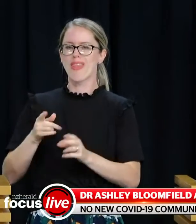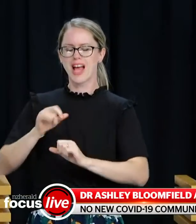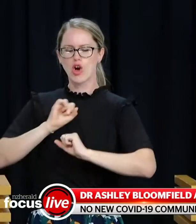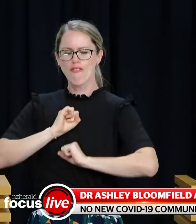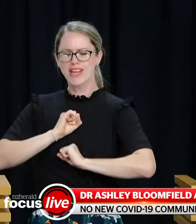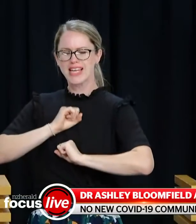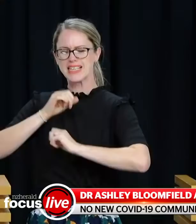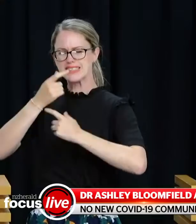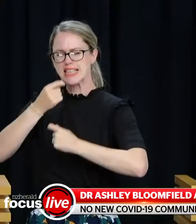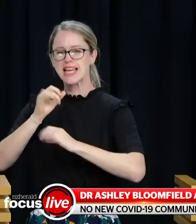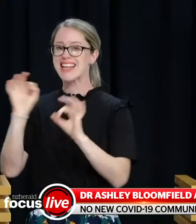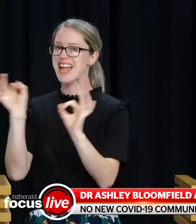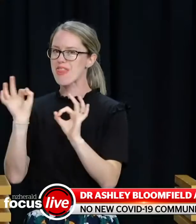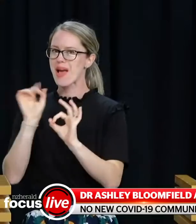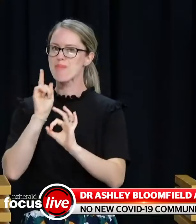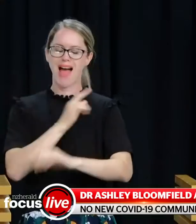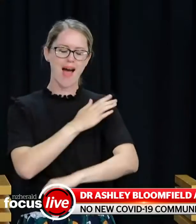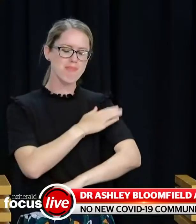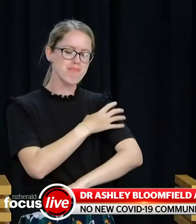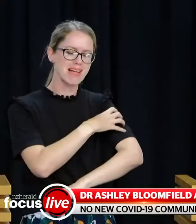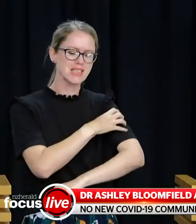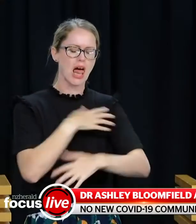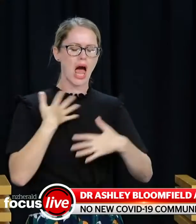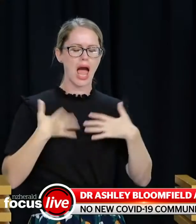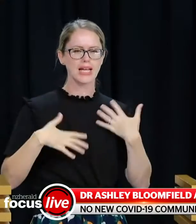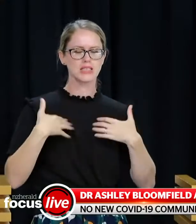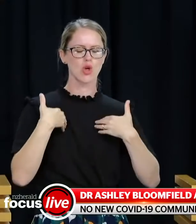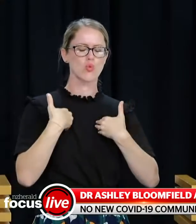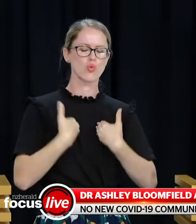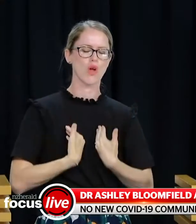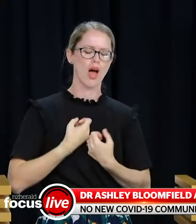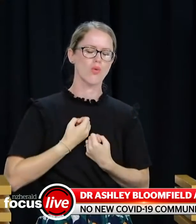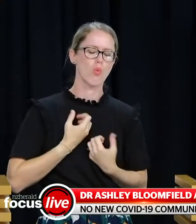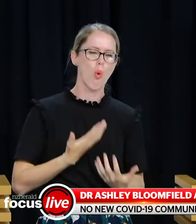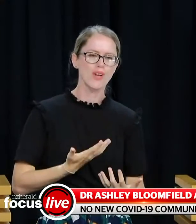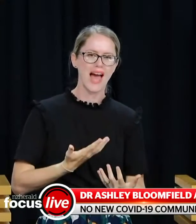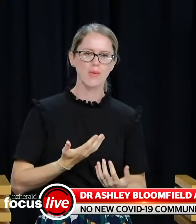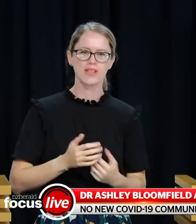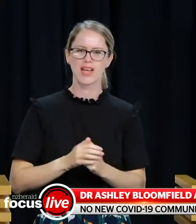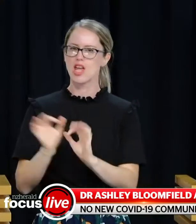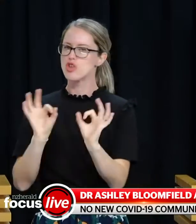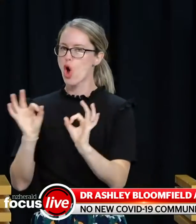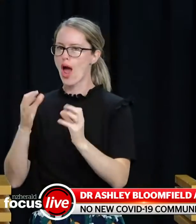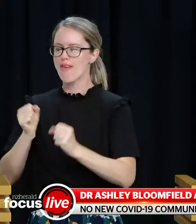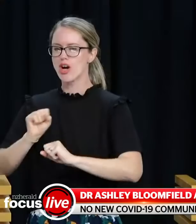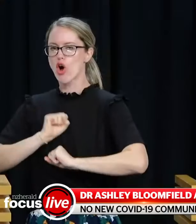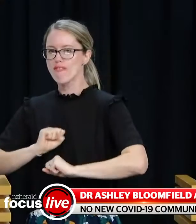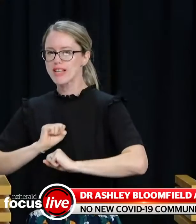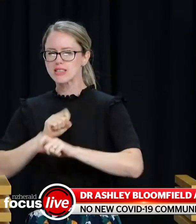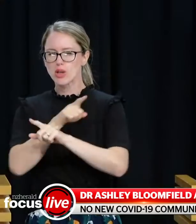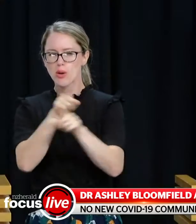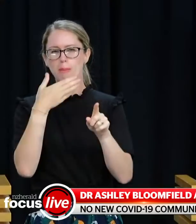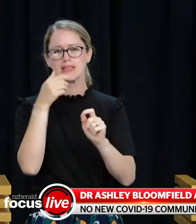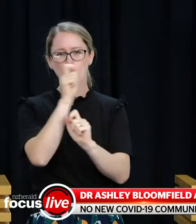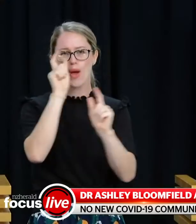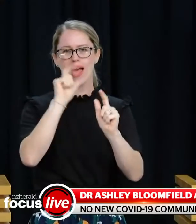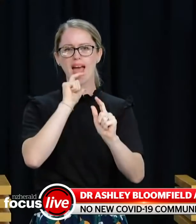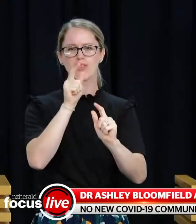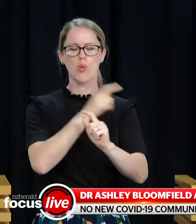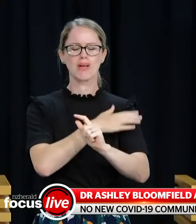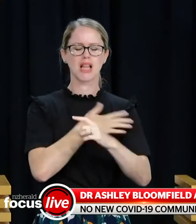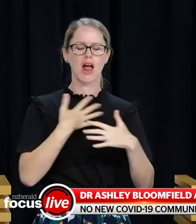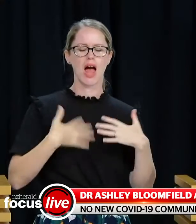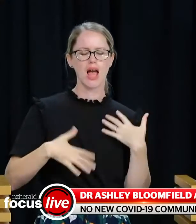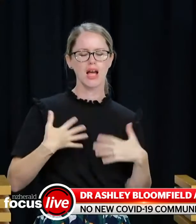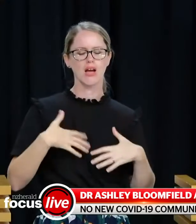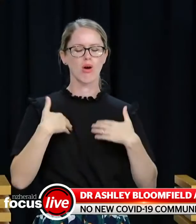main symptom has been muscle aches and feeling tired rather than typical respiratory symptoms. So I do want people to be aware of that.